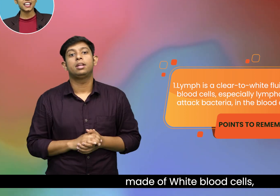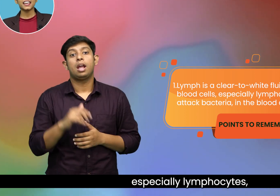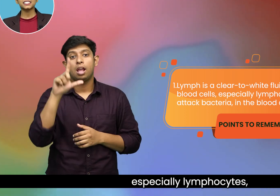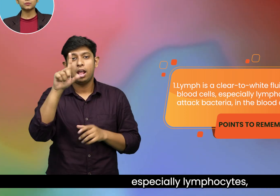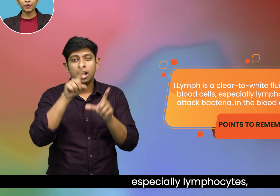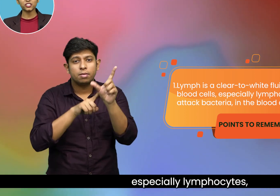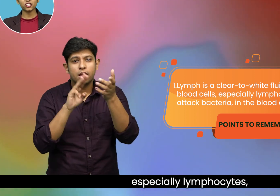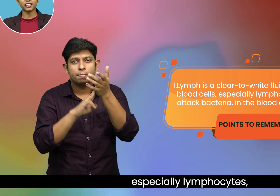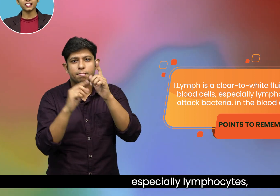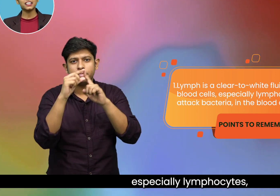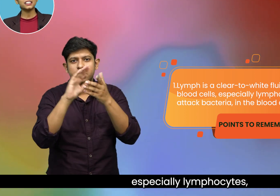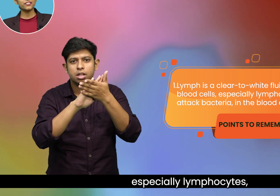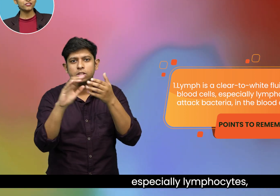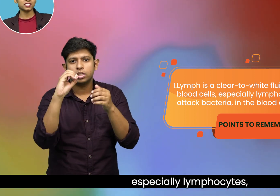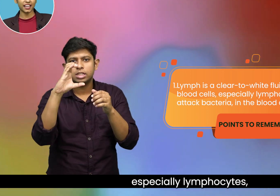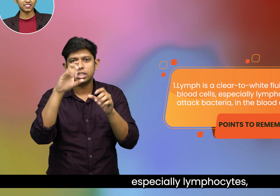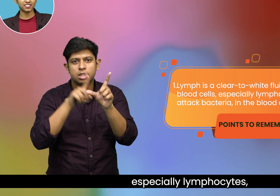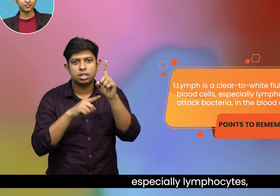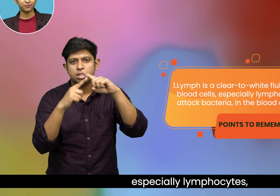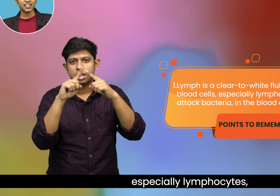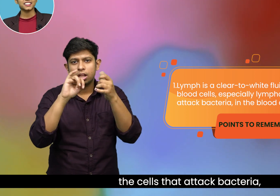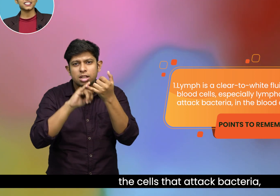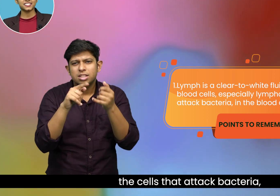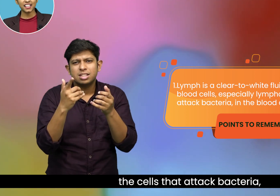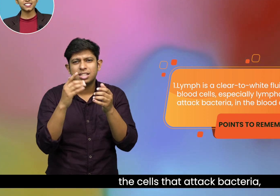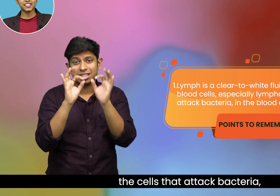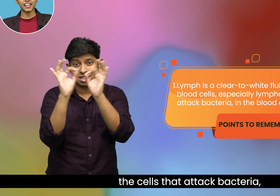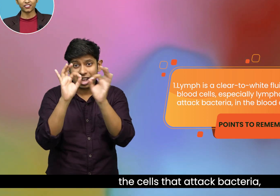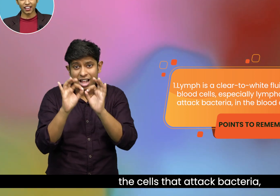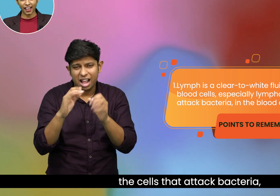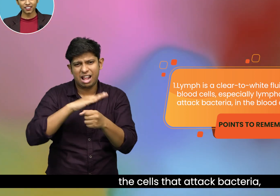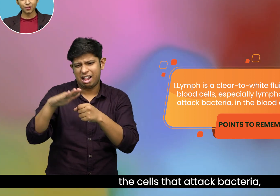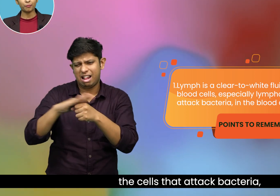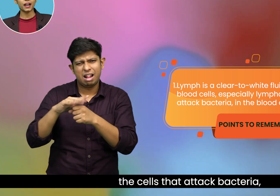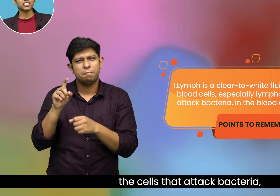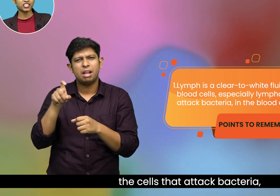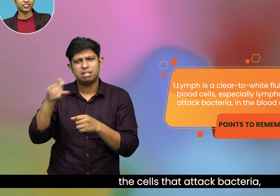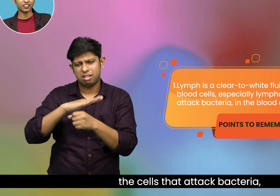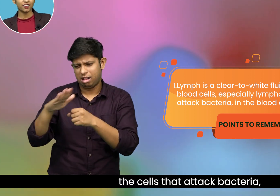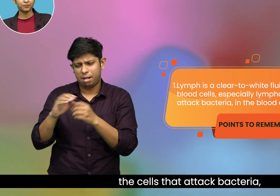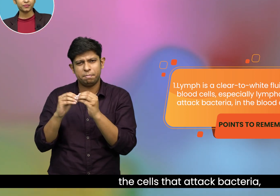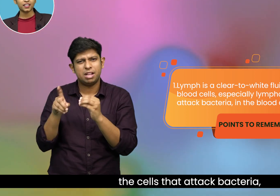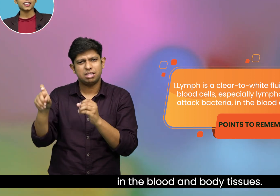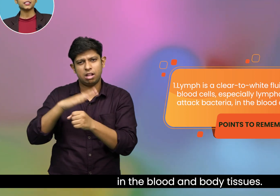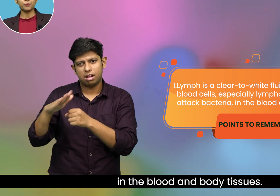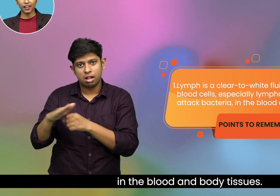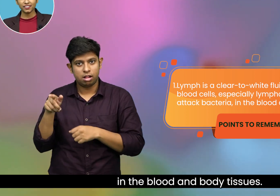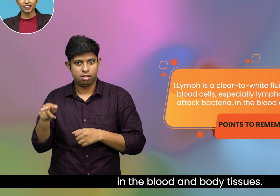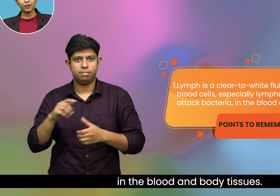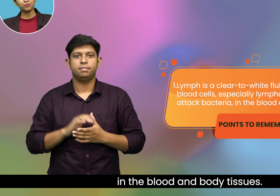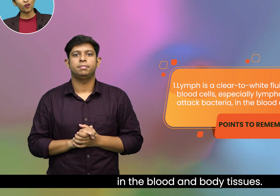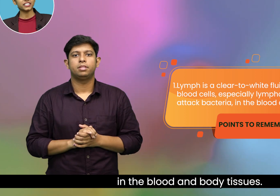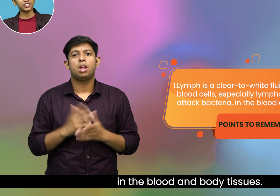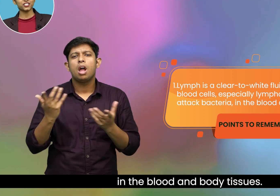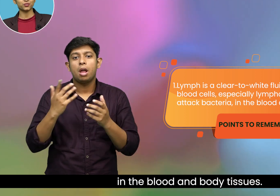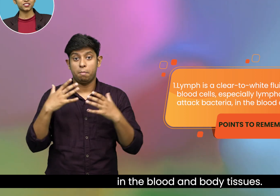cells, especially lymphocytes, the cells that attack bacteria in the blood